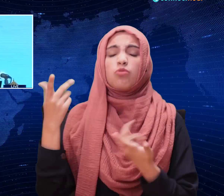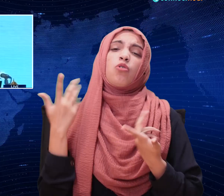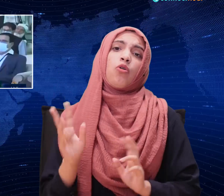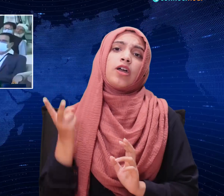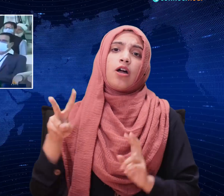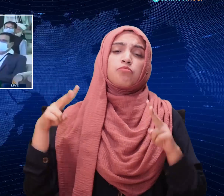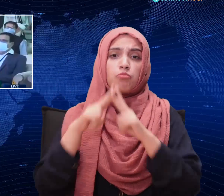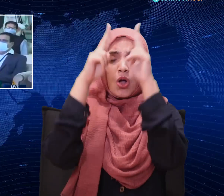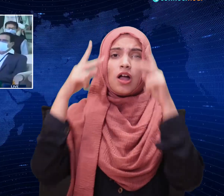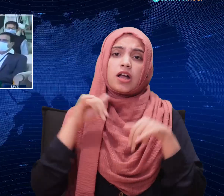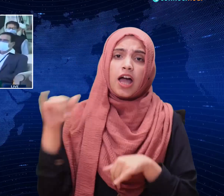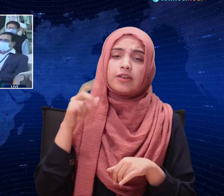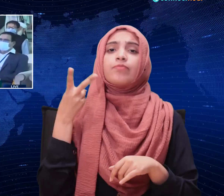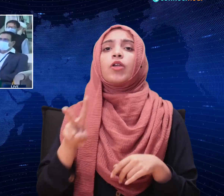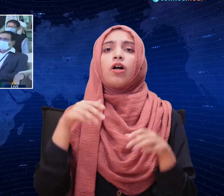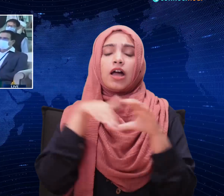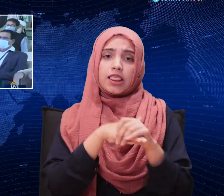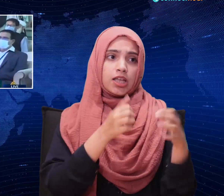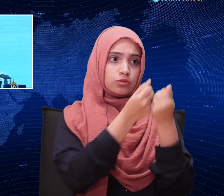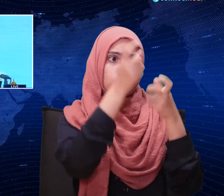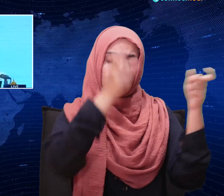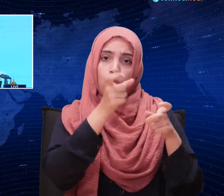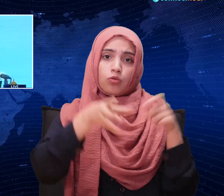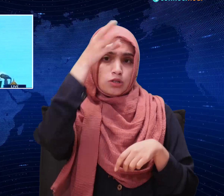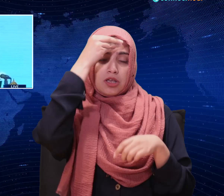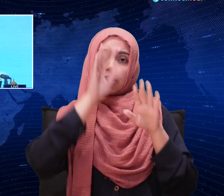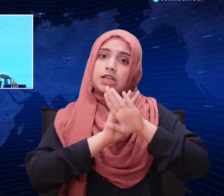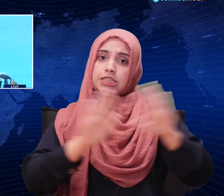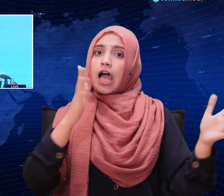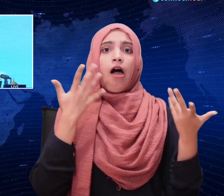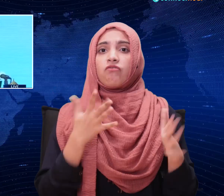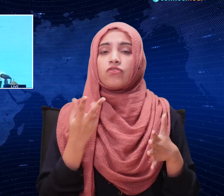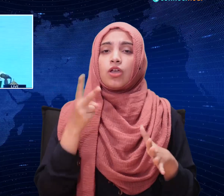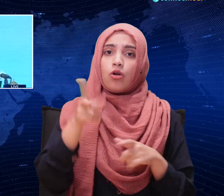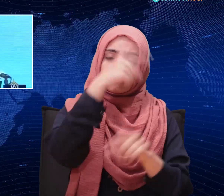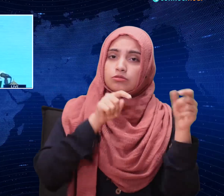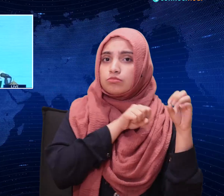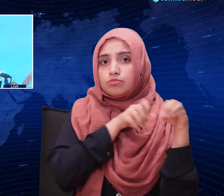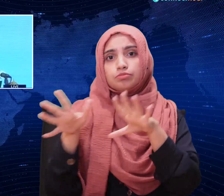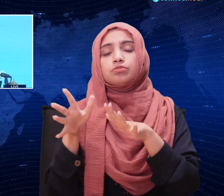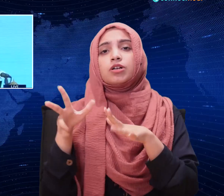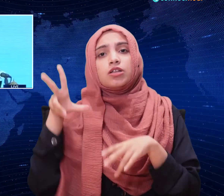proper upbringing as a very big reason for the destruction we are seeing in society.